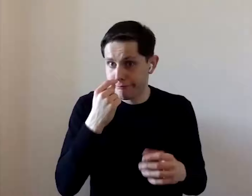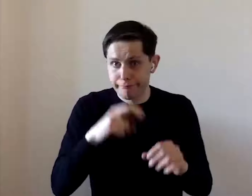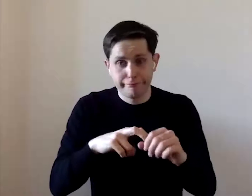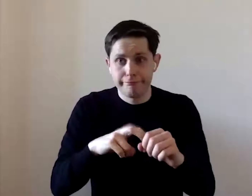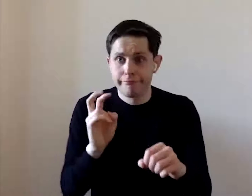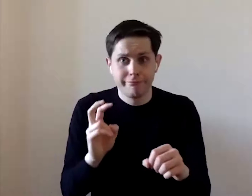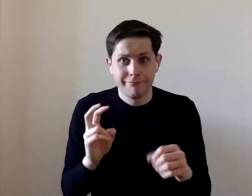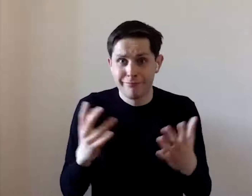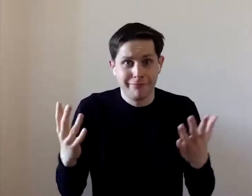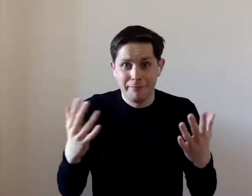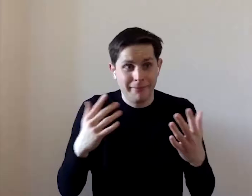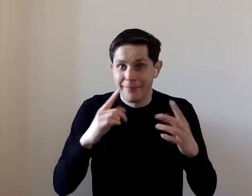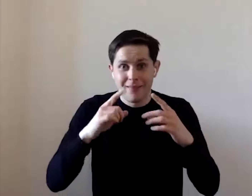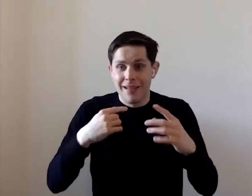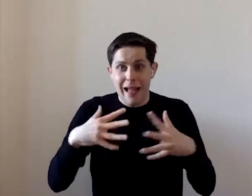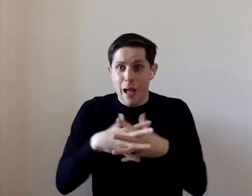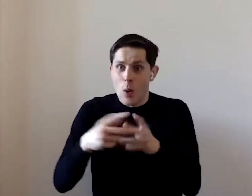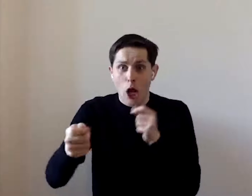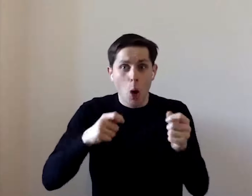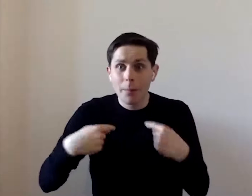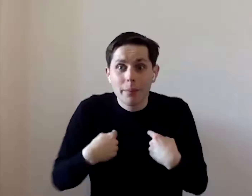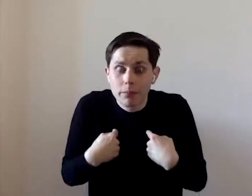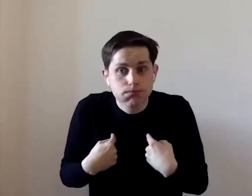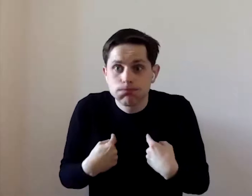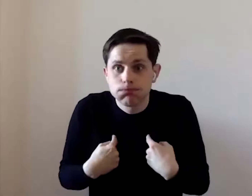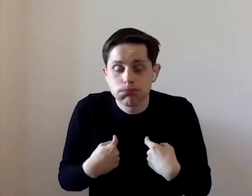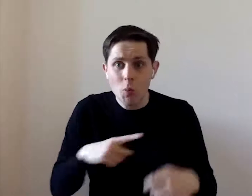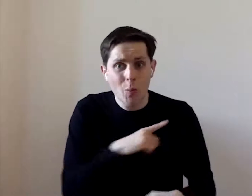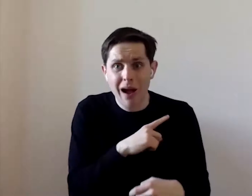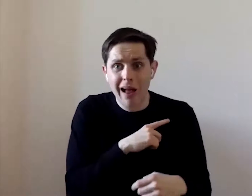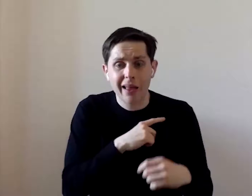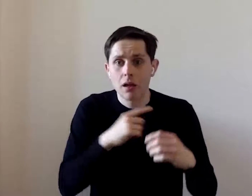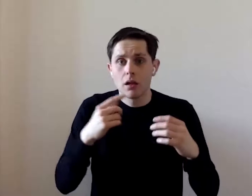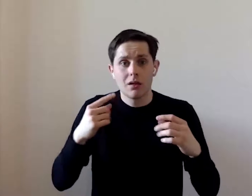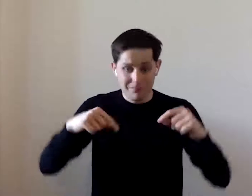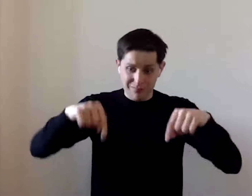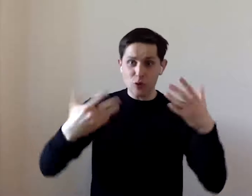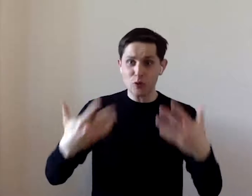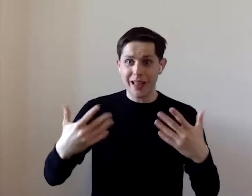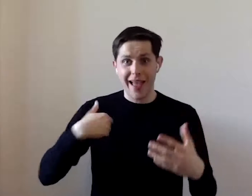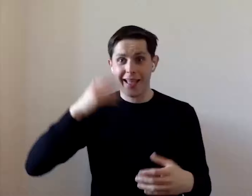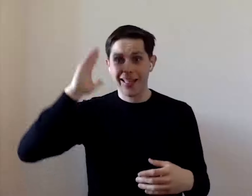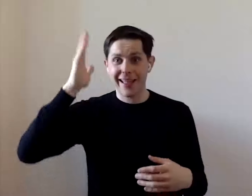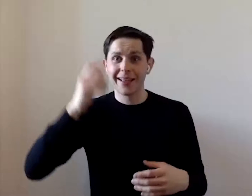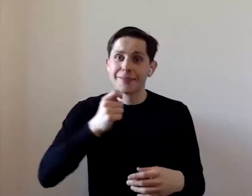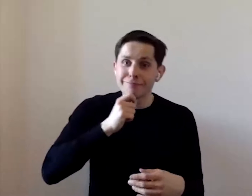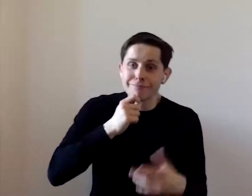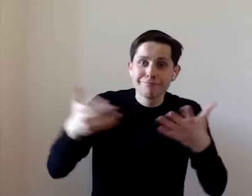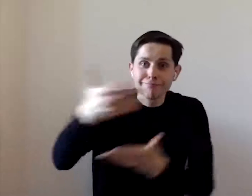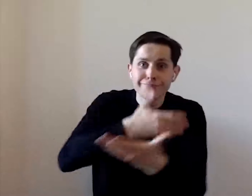environment, I think I would really find it incredibly hard to stay in a job like that, because I just think the effects of that, I